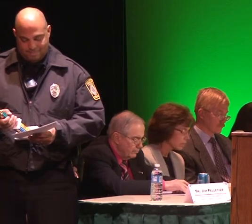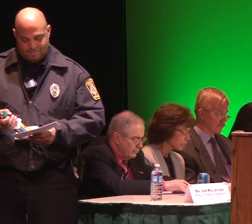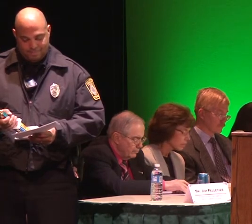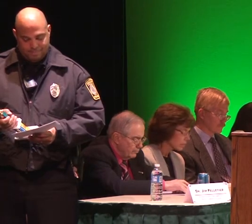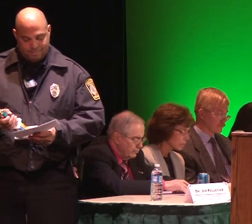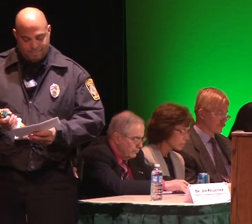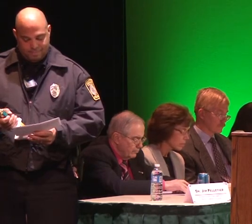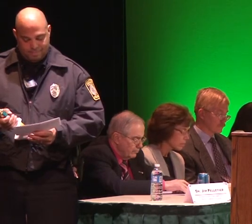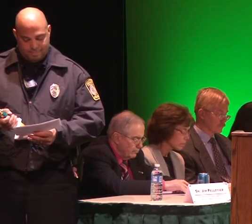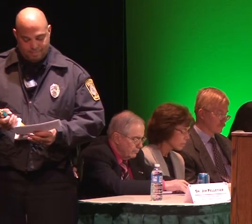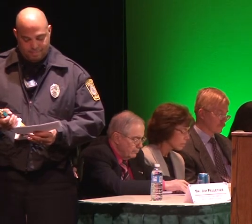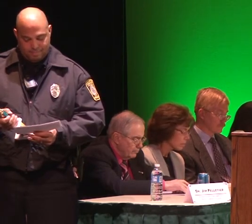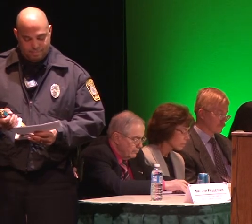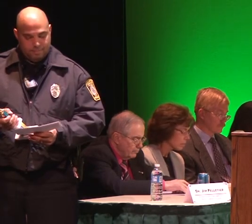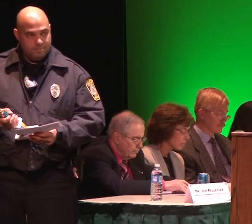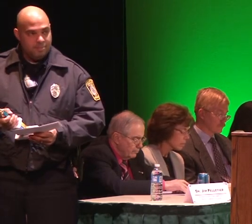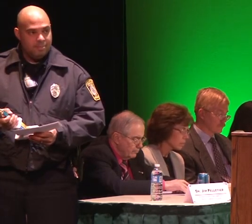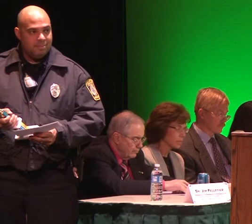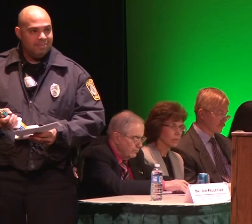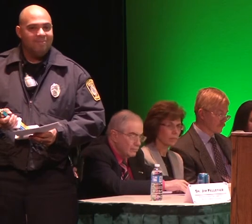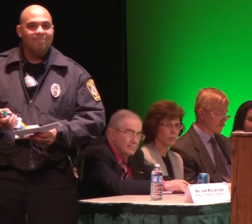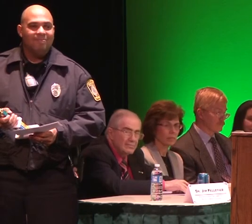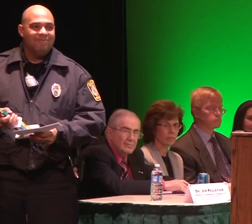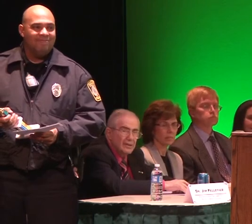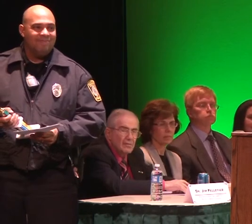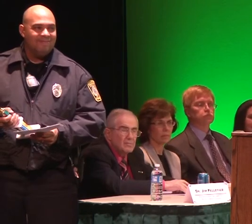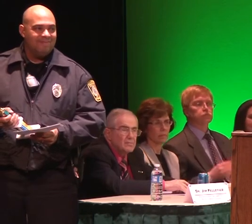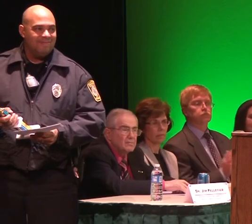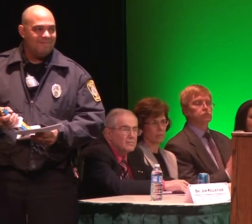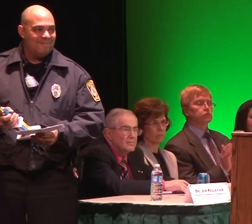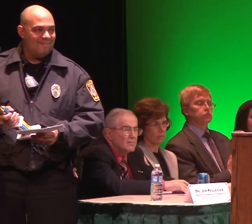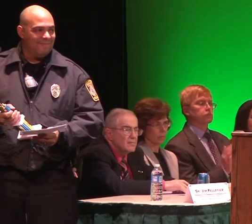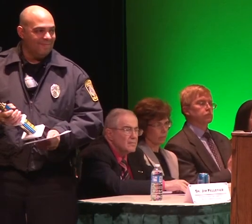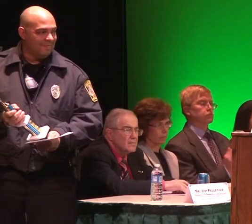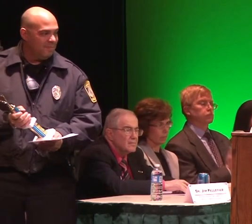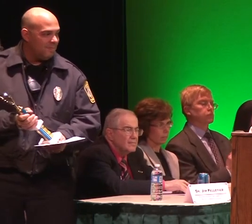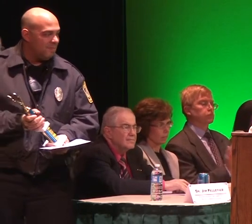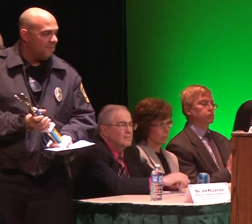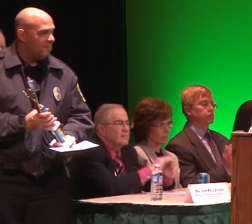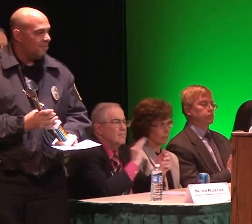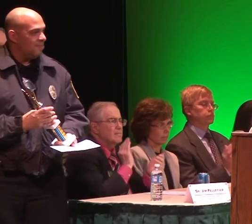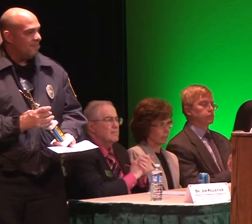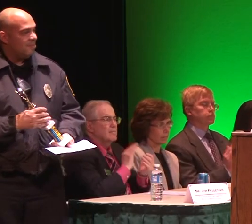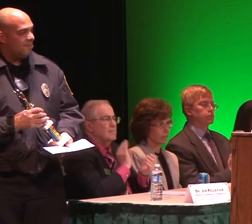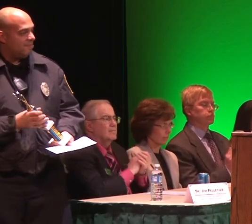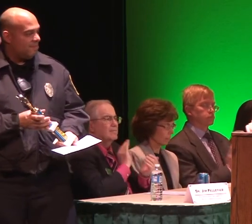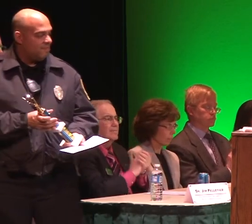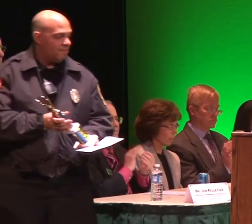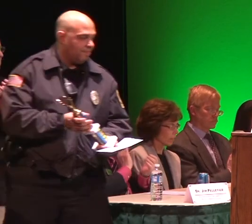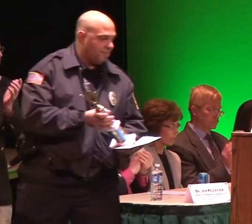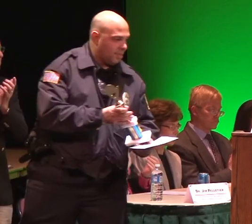this award to Eliana Da Cunha of St. Joseph's School.